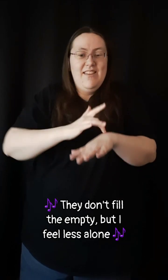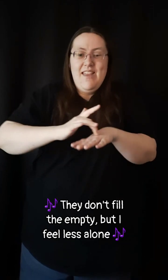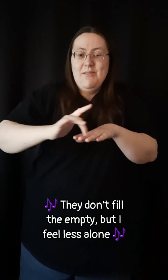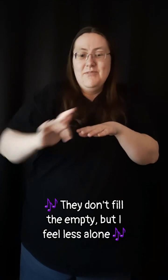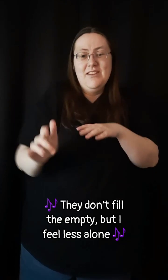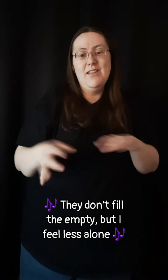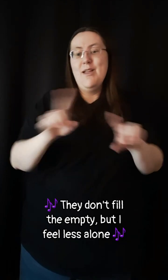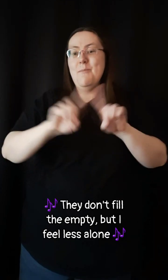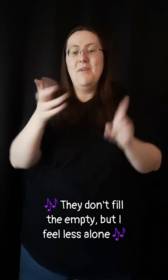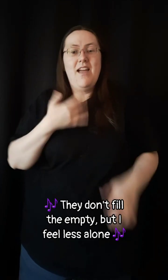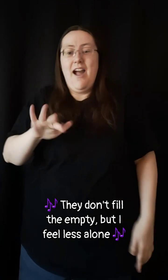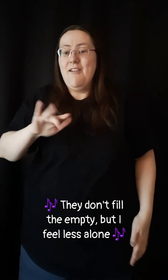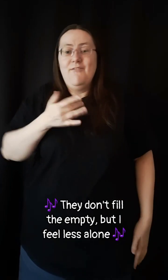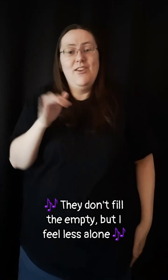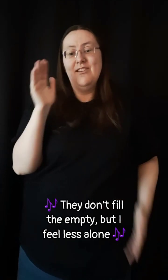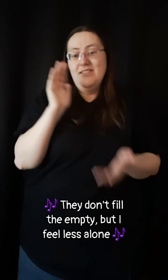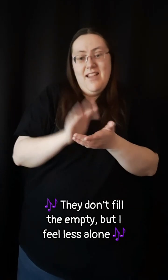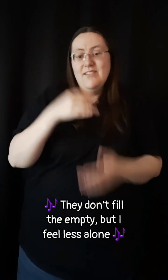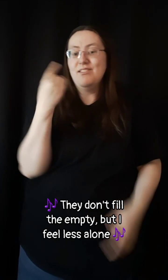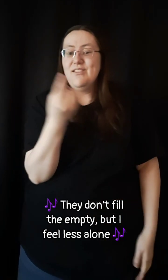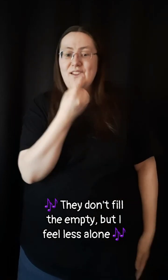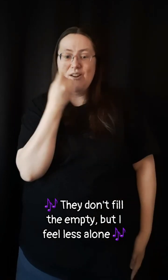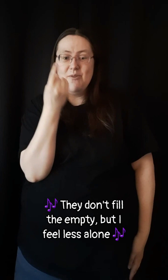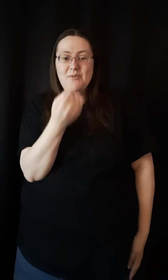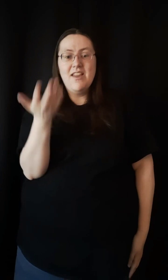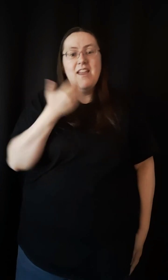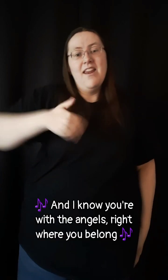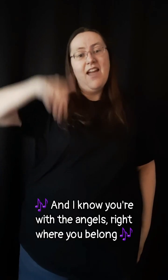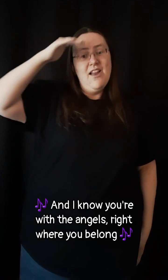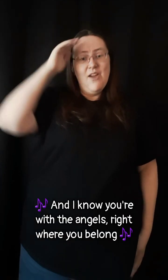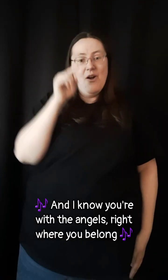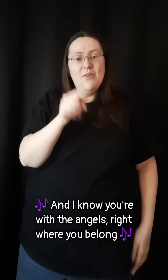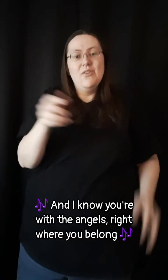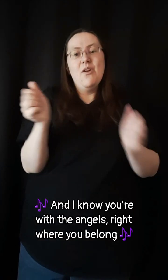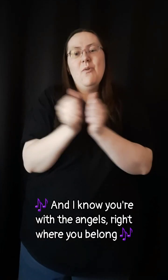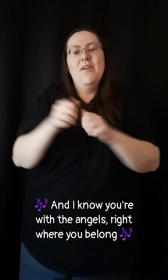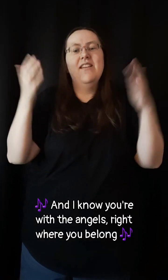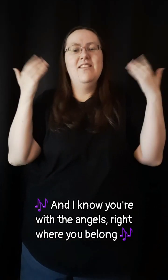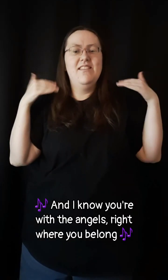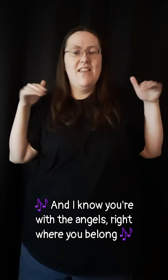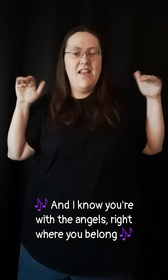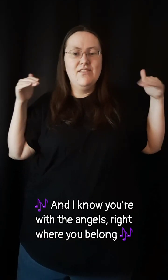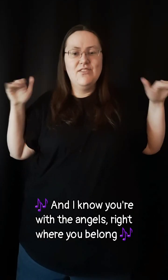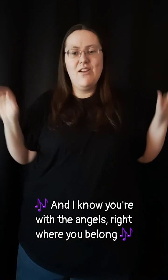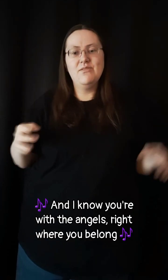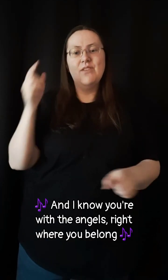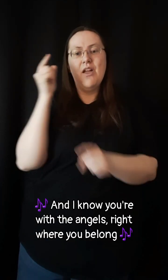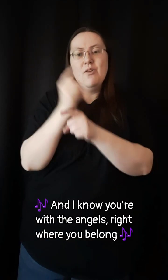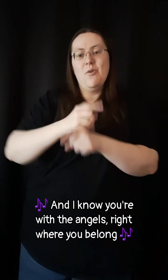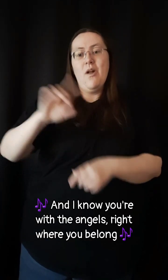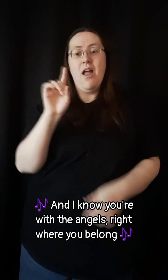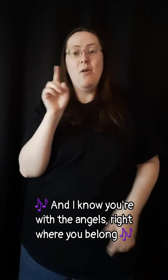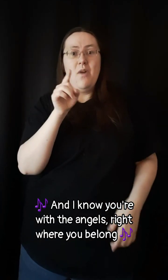fill the empty, but I feel less alone And I know you're with the angels,